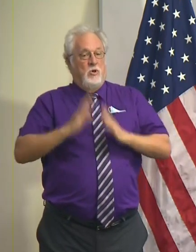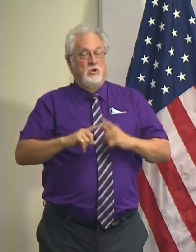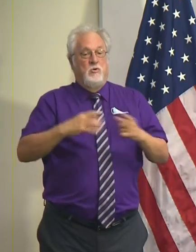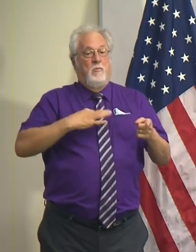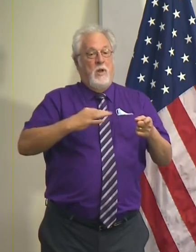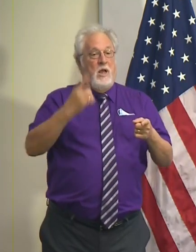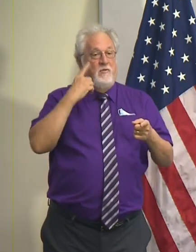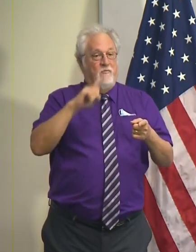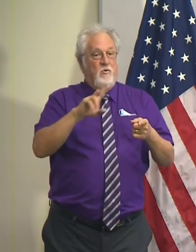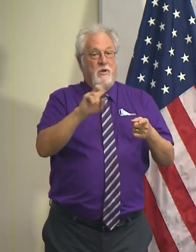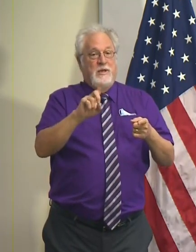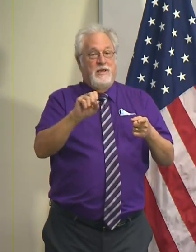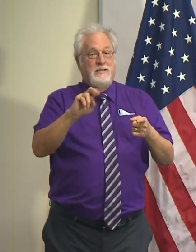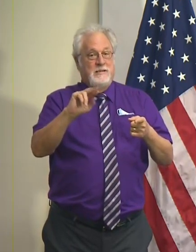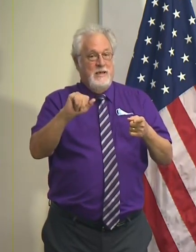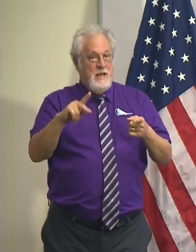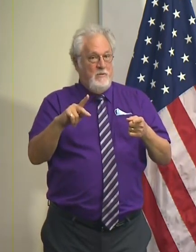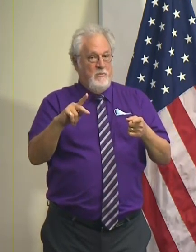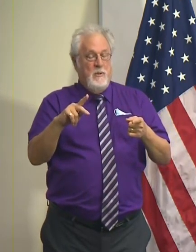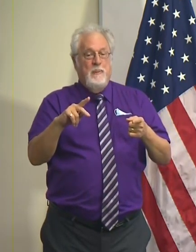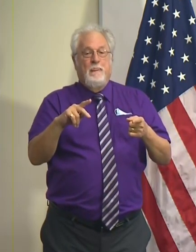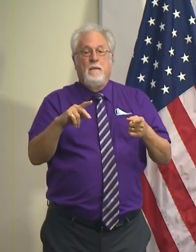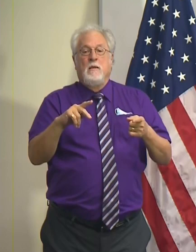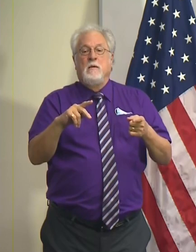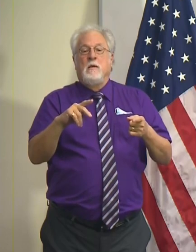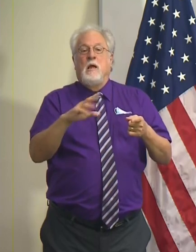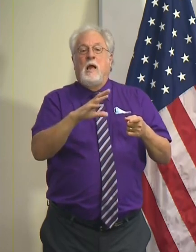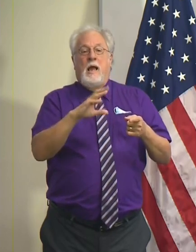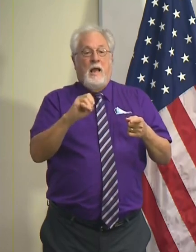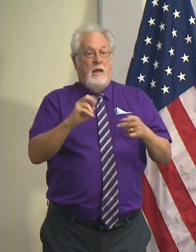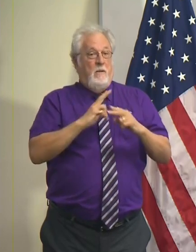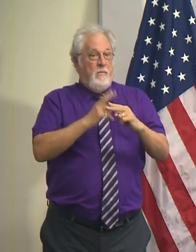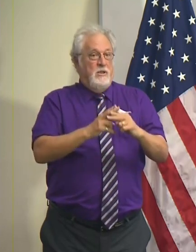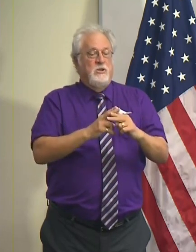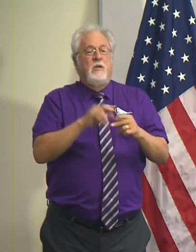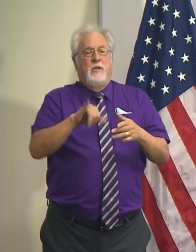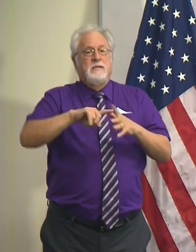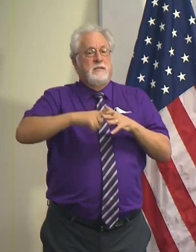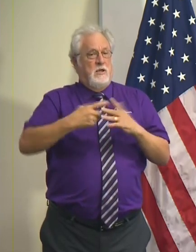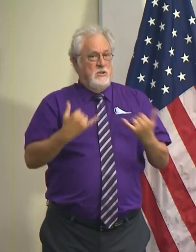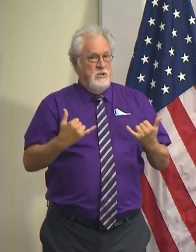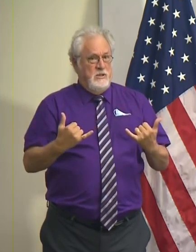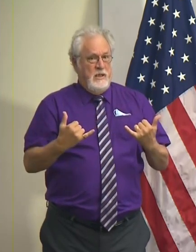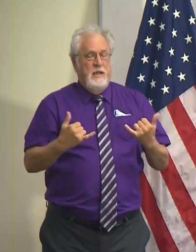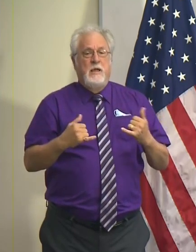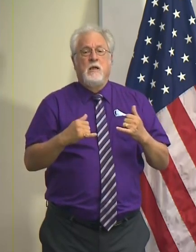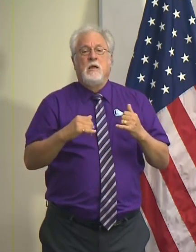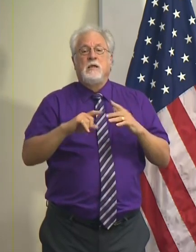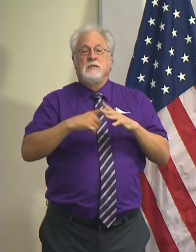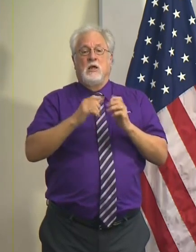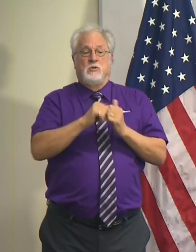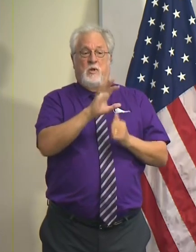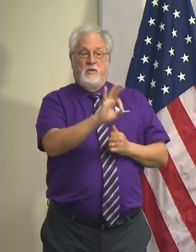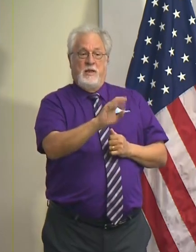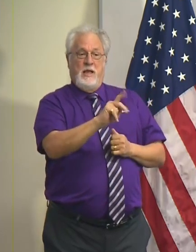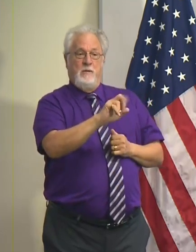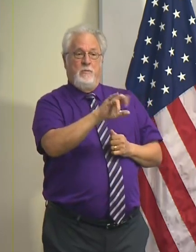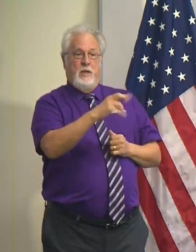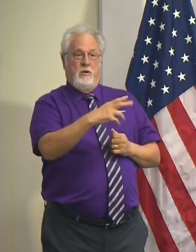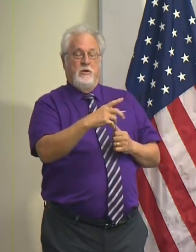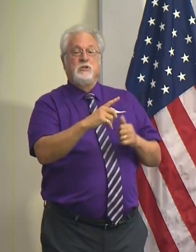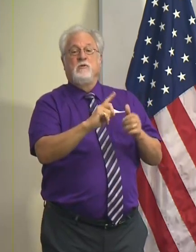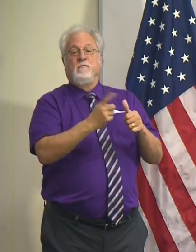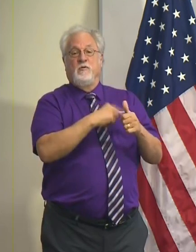for DSNAP. And as I mentioned, it does begin today, and it starts with 9 parishes in the